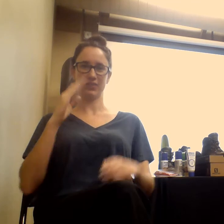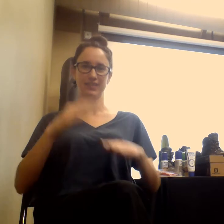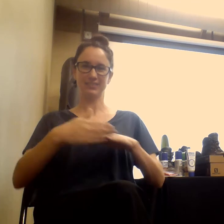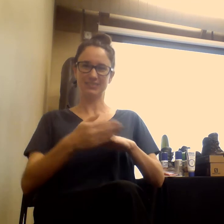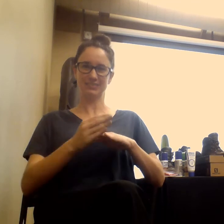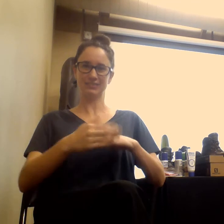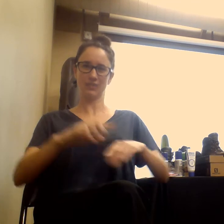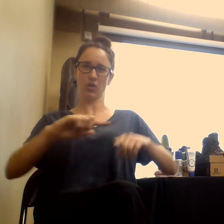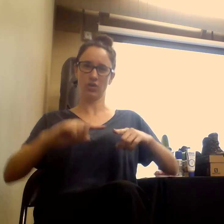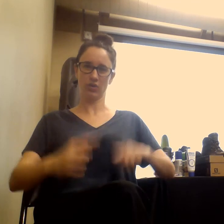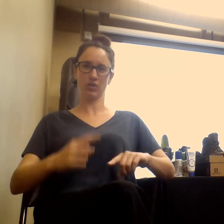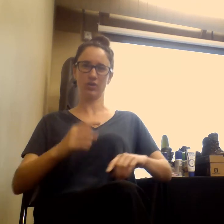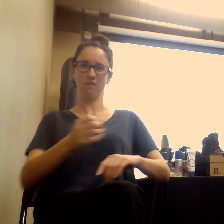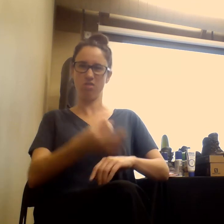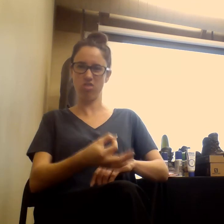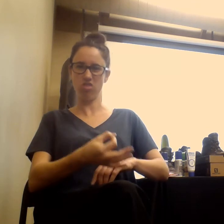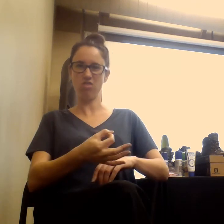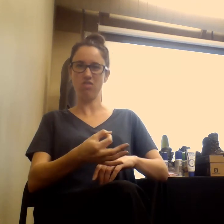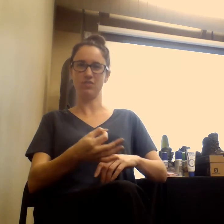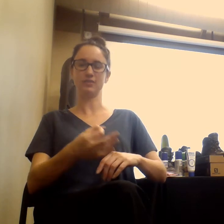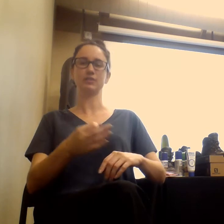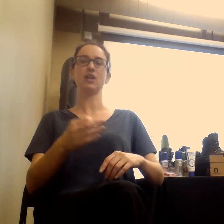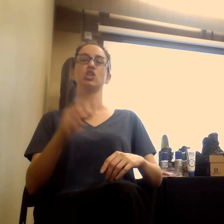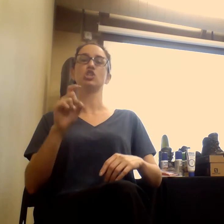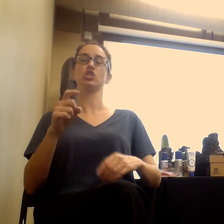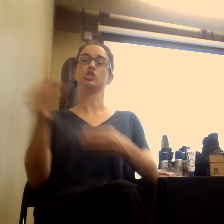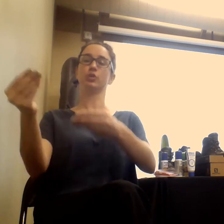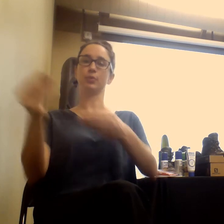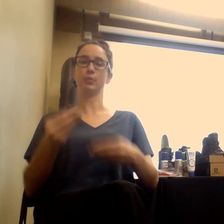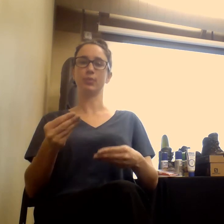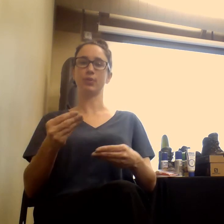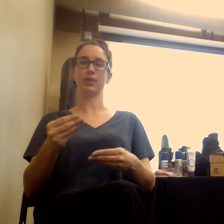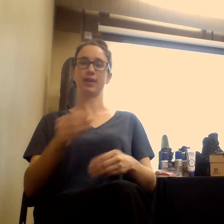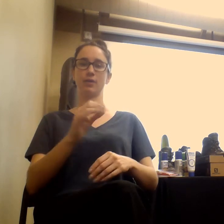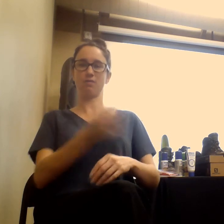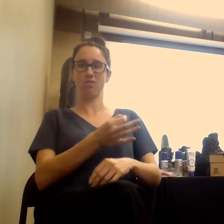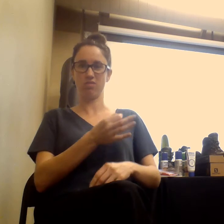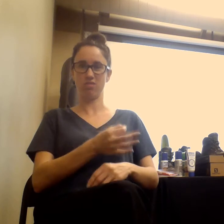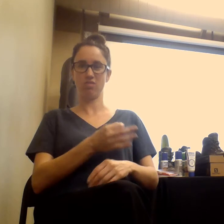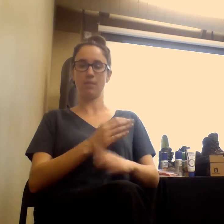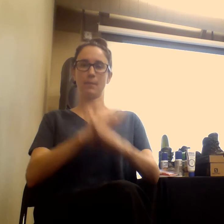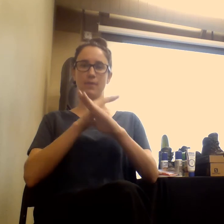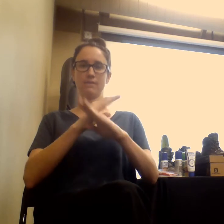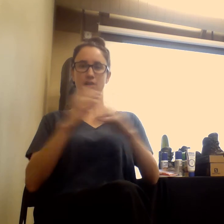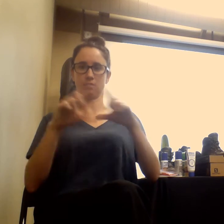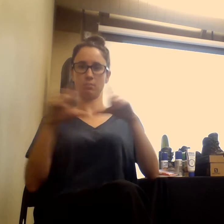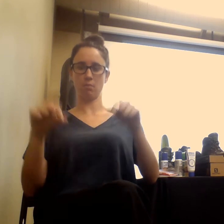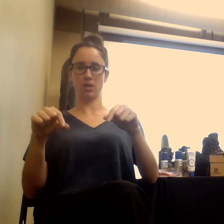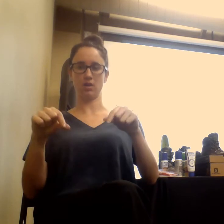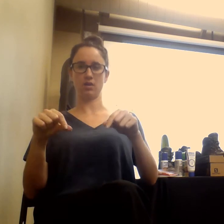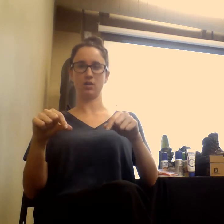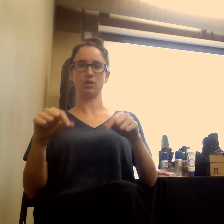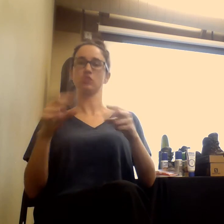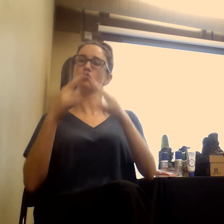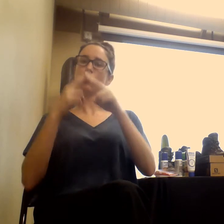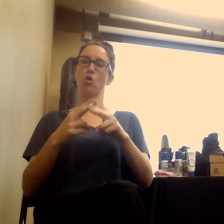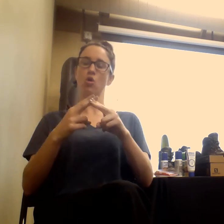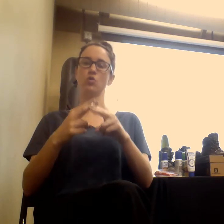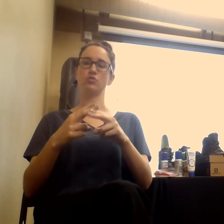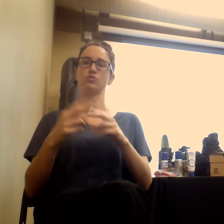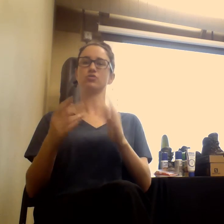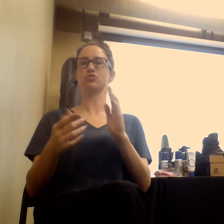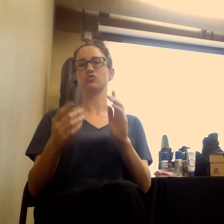to have that as a backup. Everybody knows the term moleskin. It's been around forever. Traditional moleskin, you can cut it to different